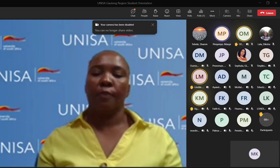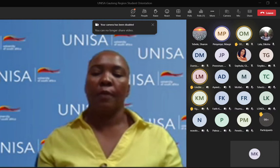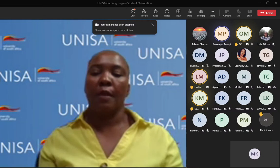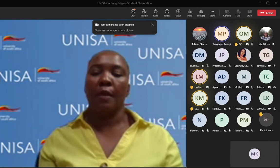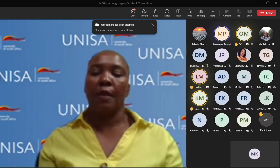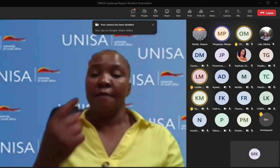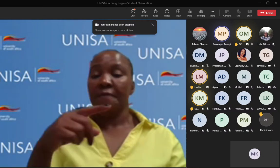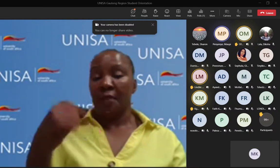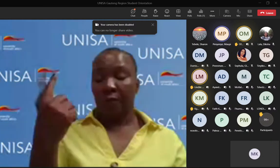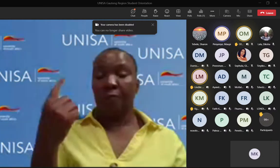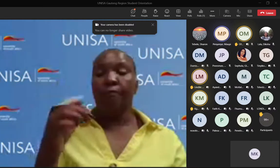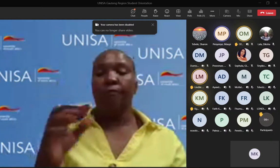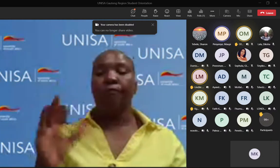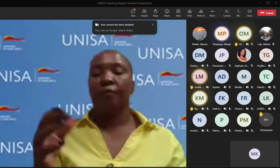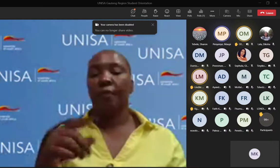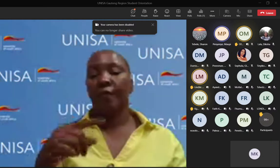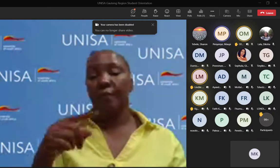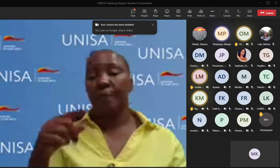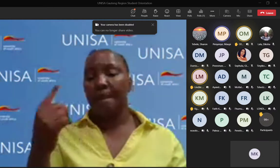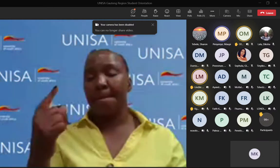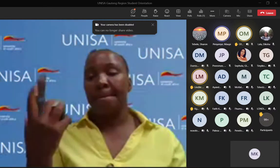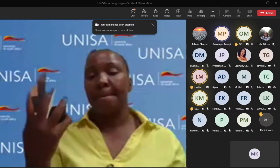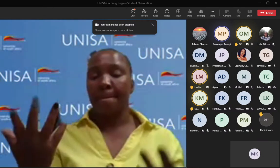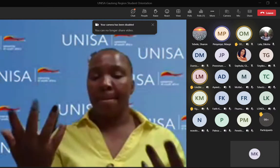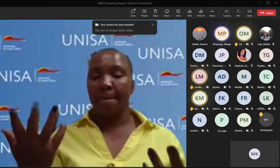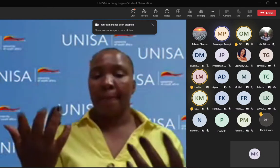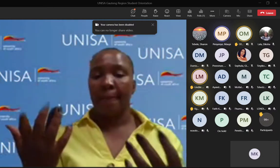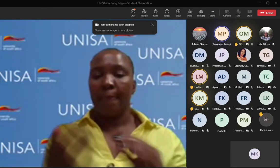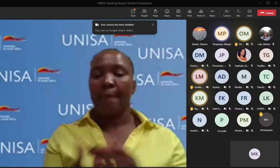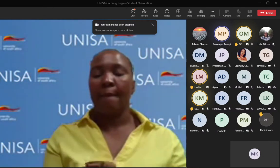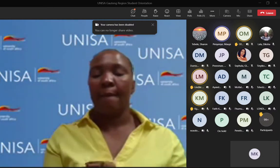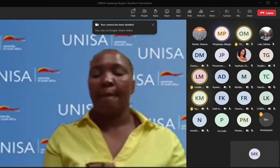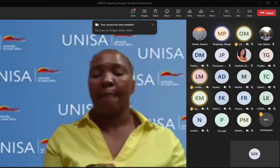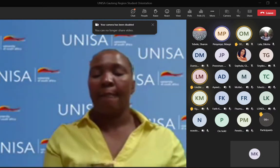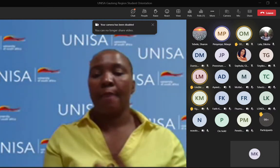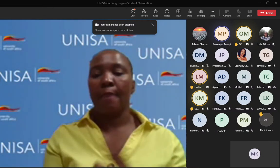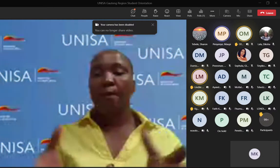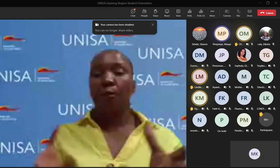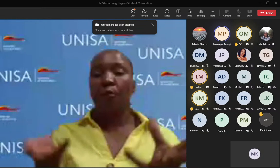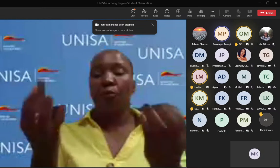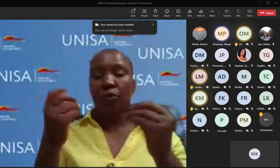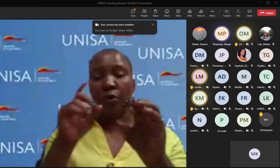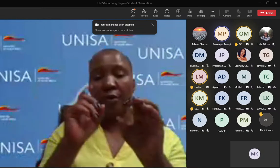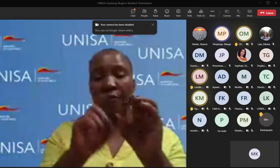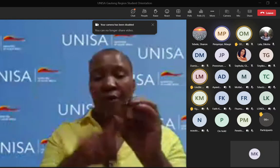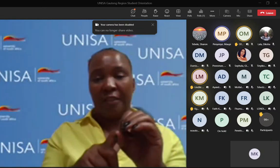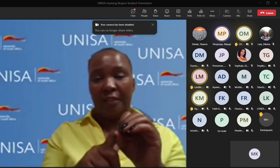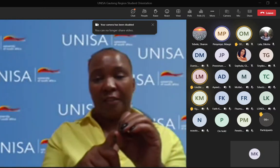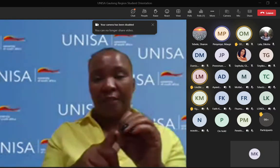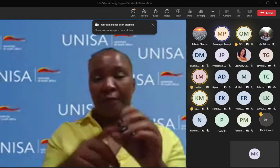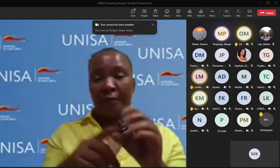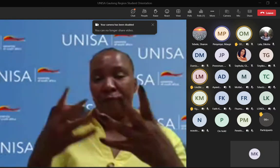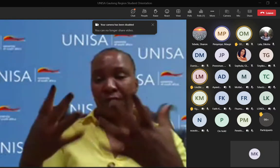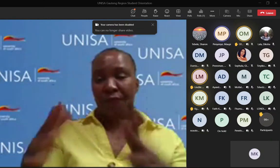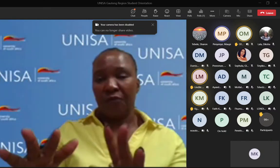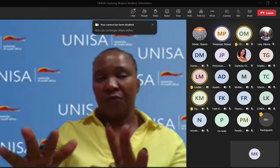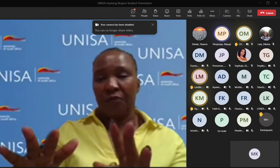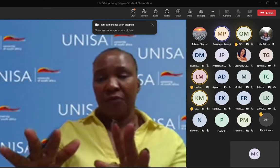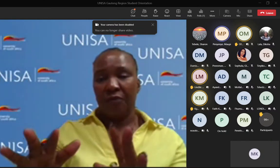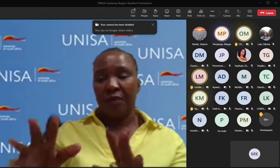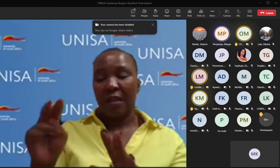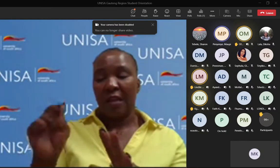part of the especially uh you've got a qualification completed already and then that's because doesn't find the second